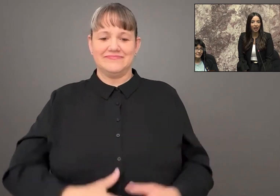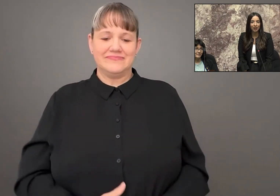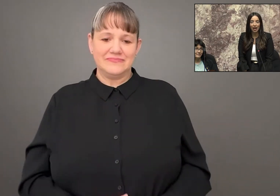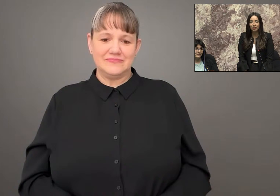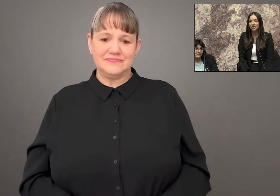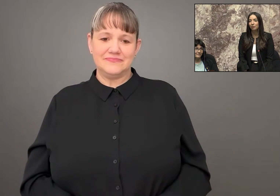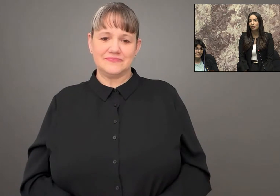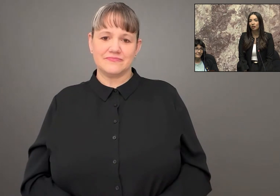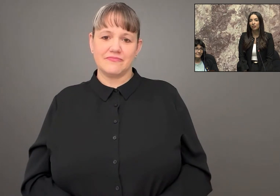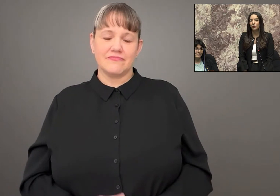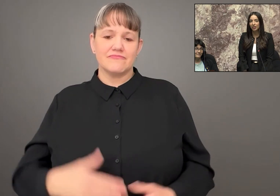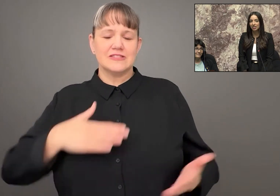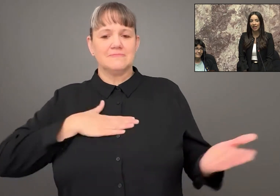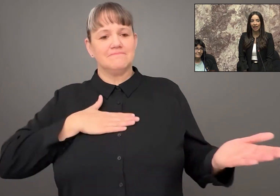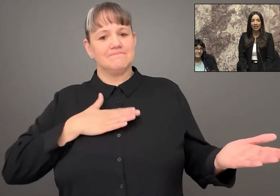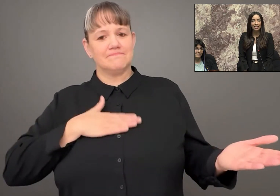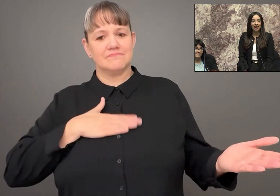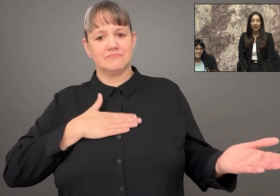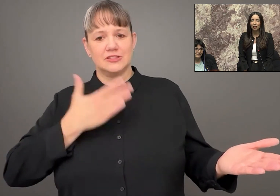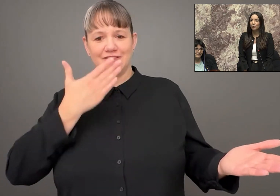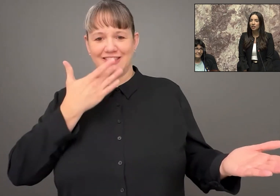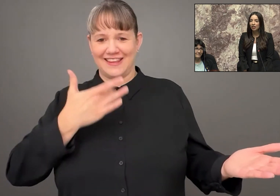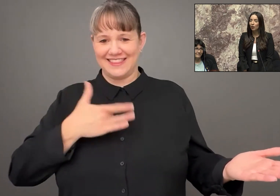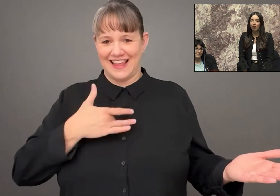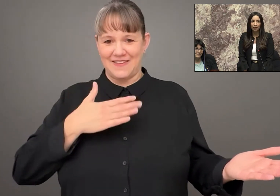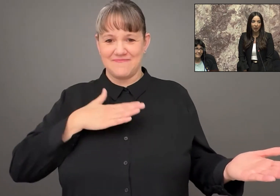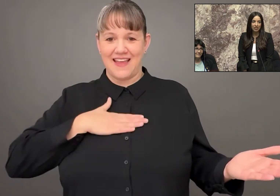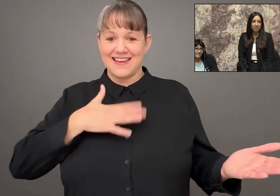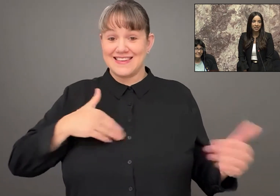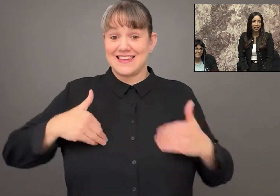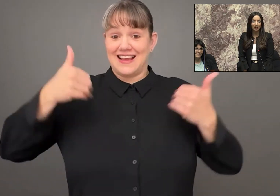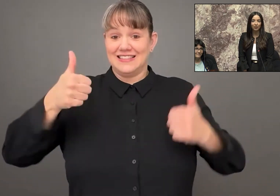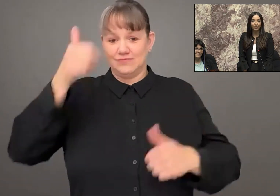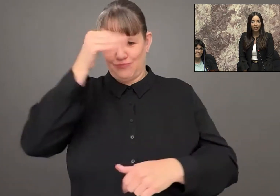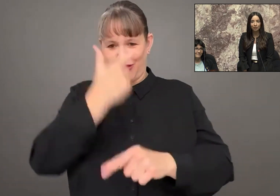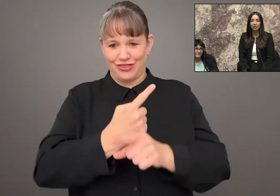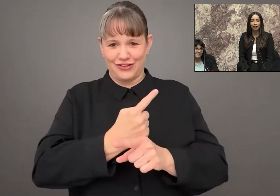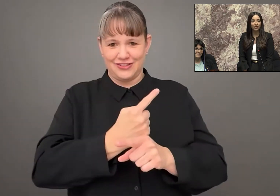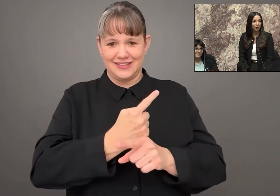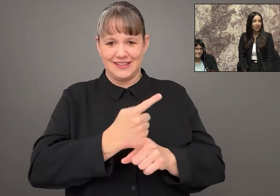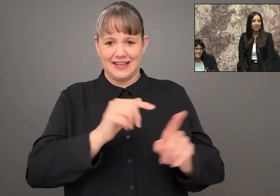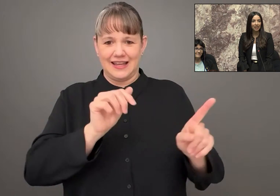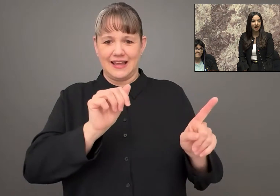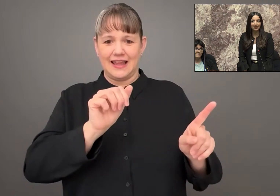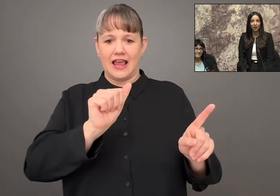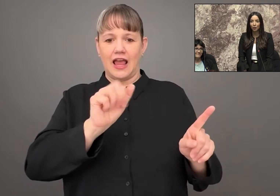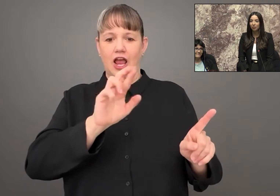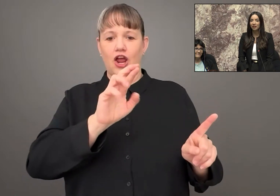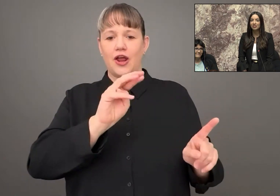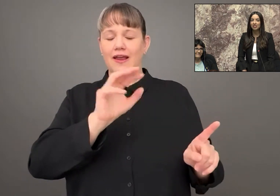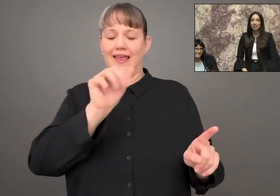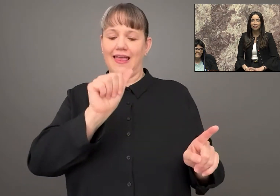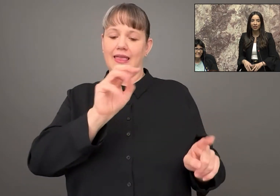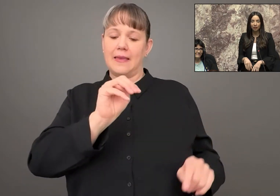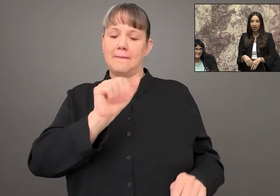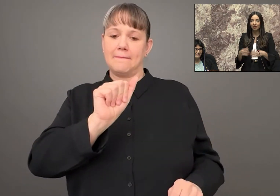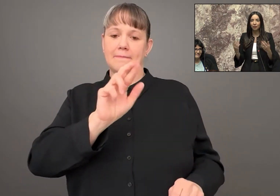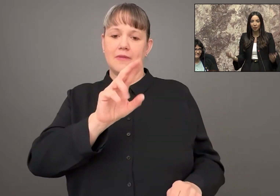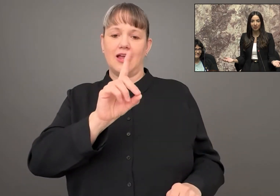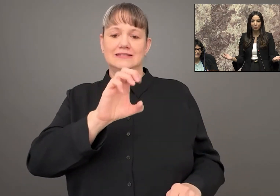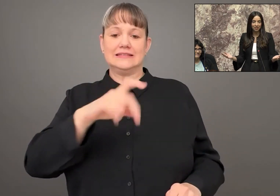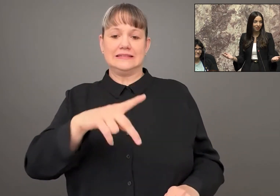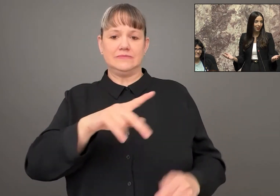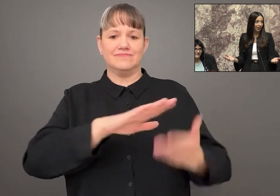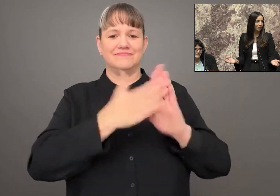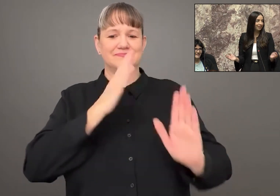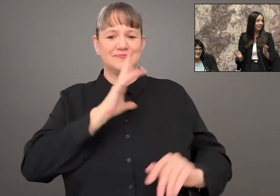brother, Amardeep, who turned 30 today. Just wishing you all the best. Welcome to your 30s, and I hope this is good enough of a